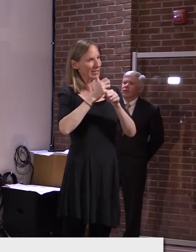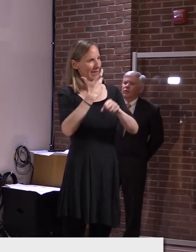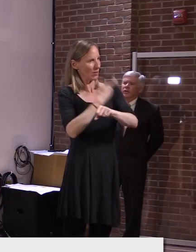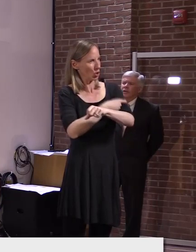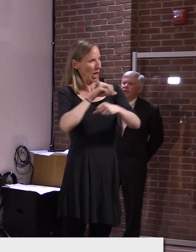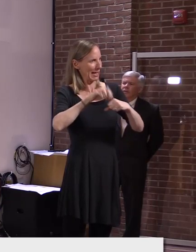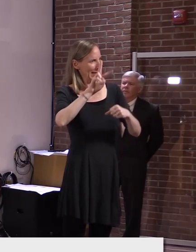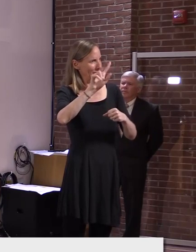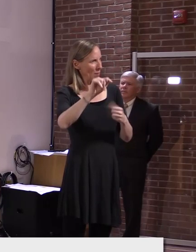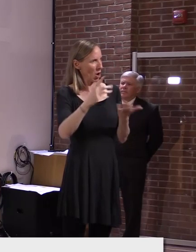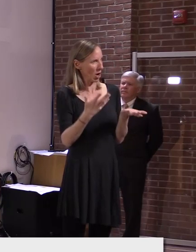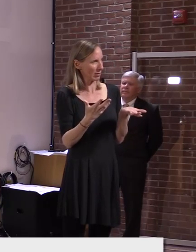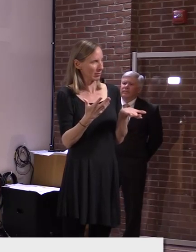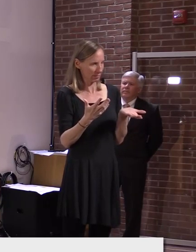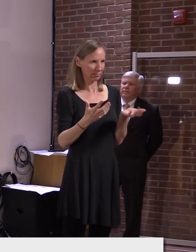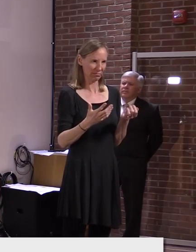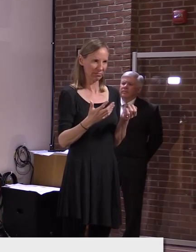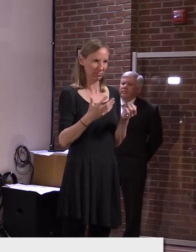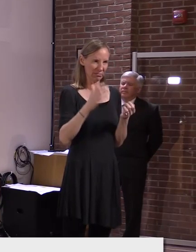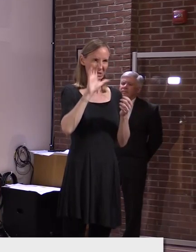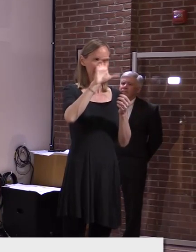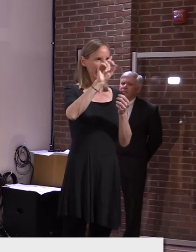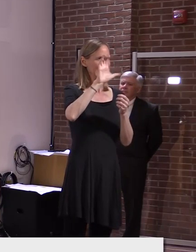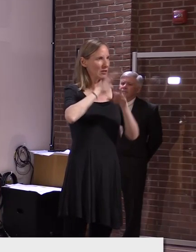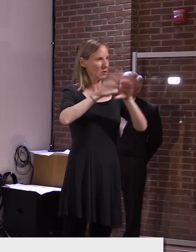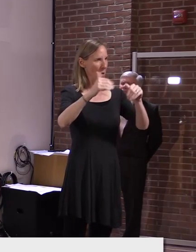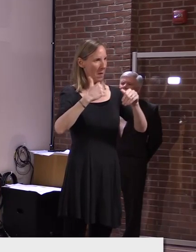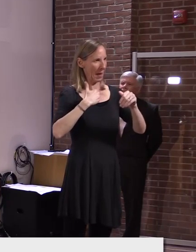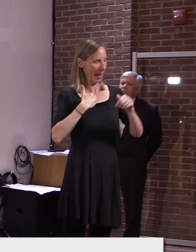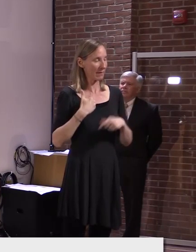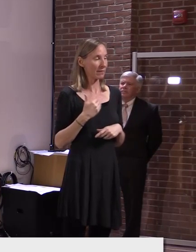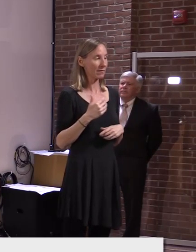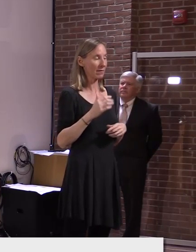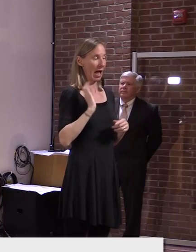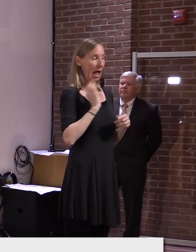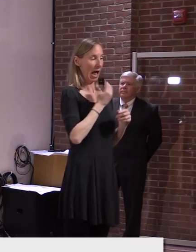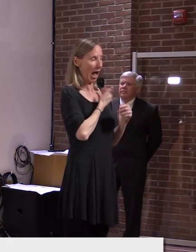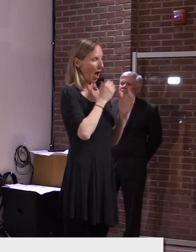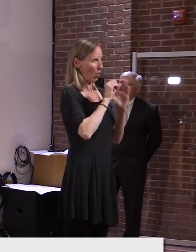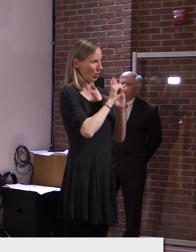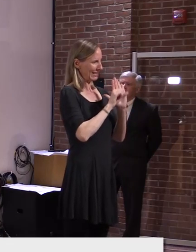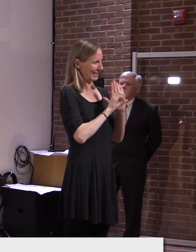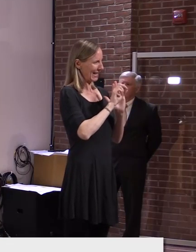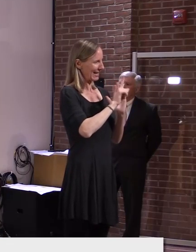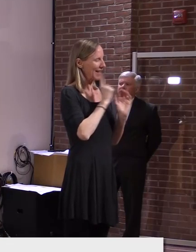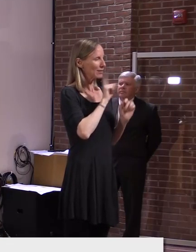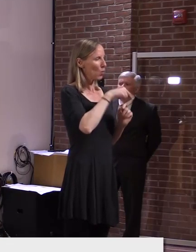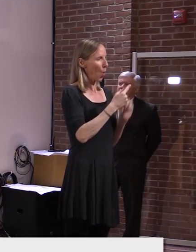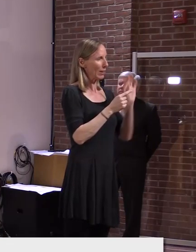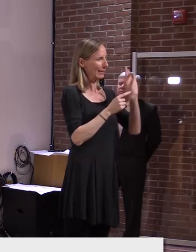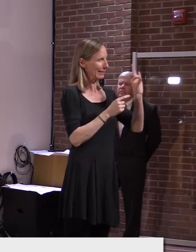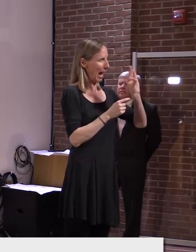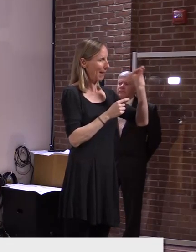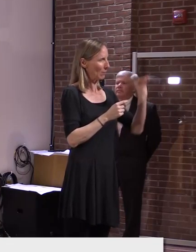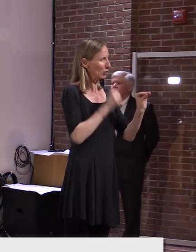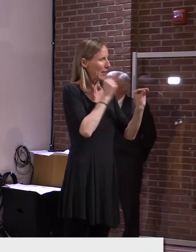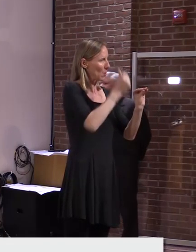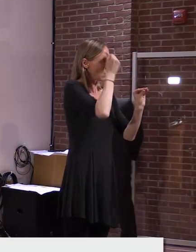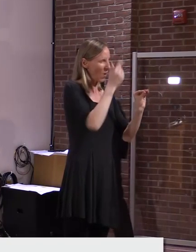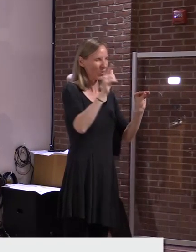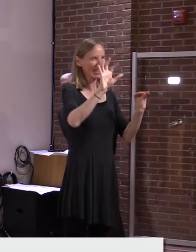And I know our state data, I believe, said that something like 9% is unknown. And so I'm just kind of wondering if you know what